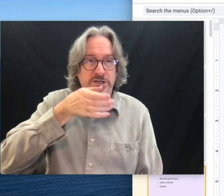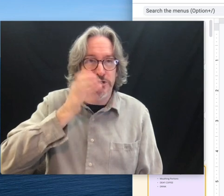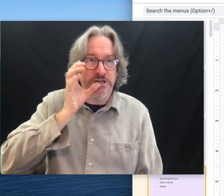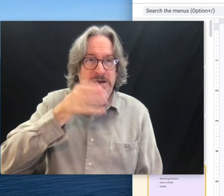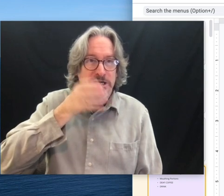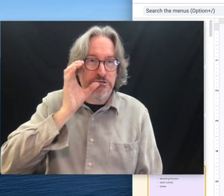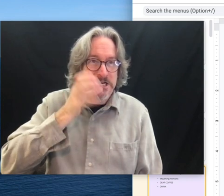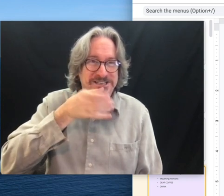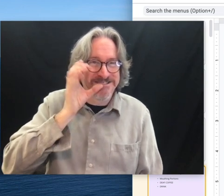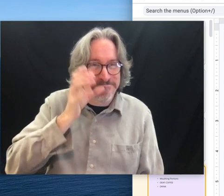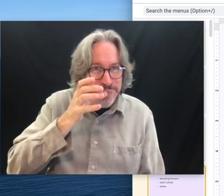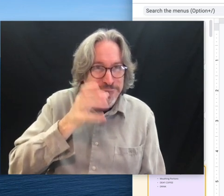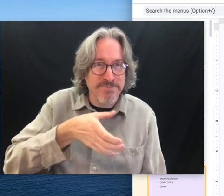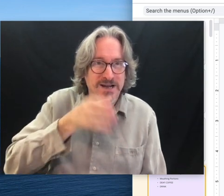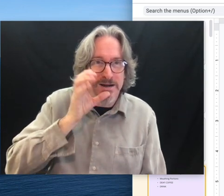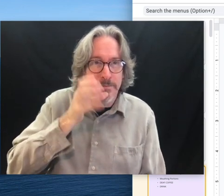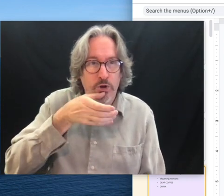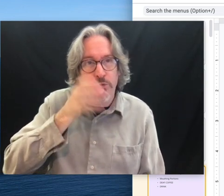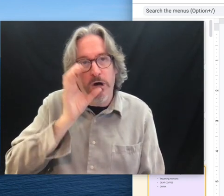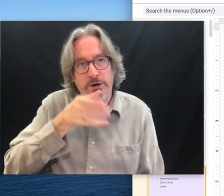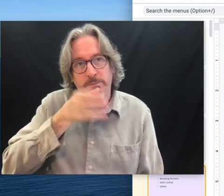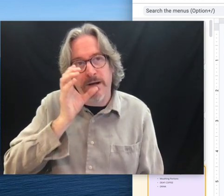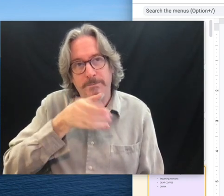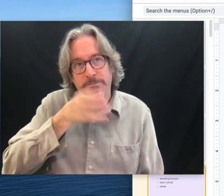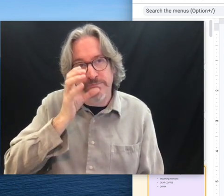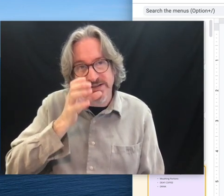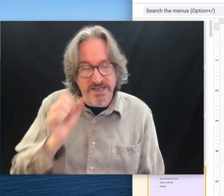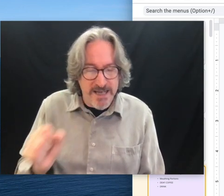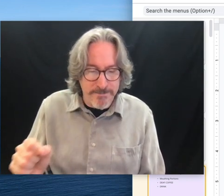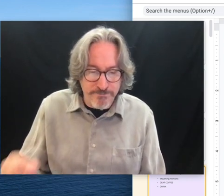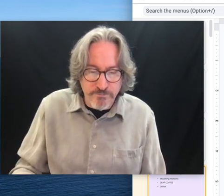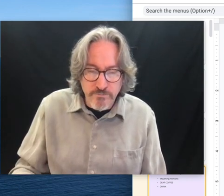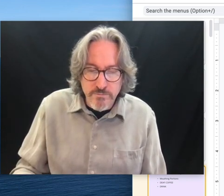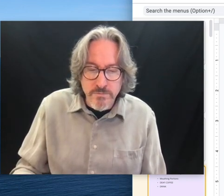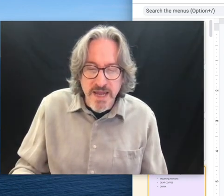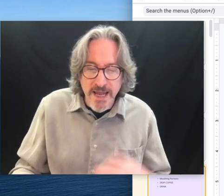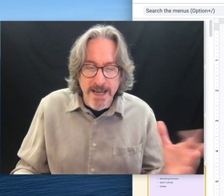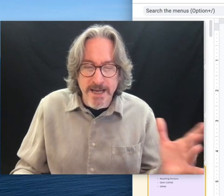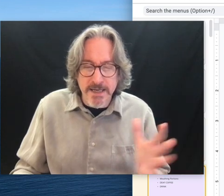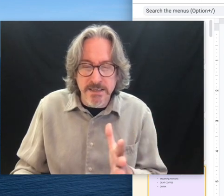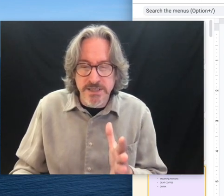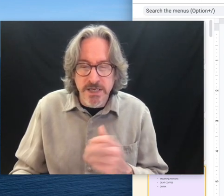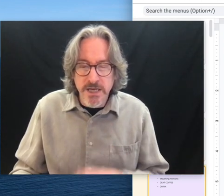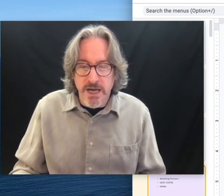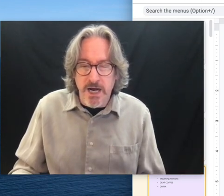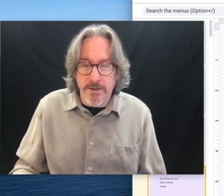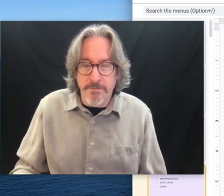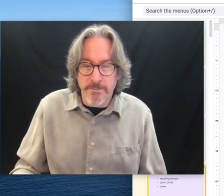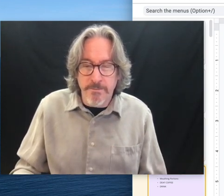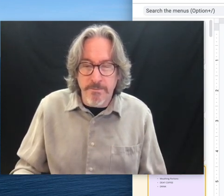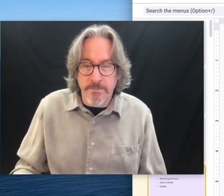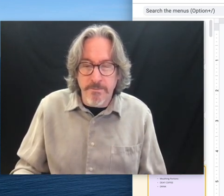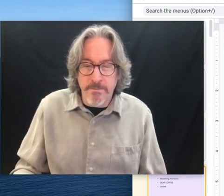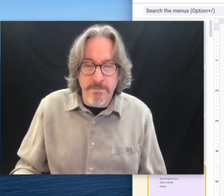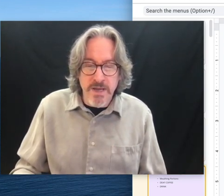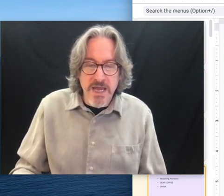The G-rated drinks, milk, water, pop, stuff like that. And